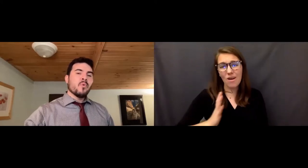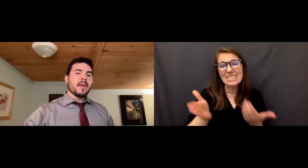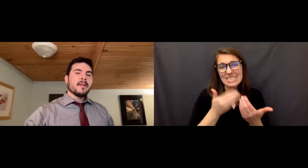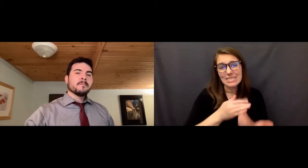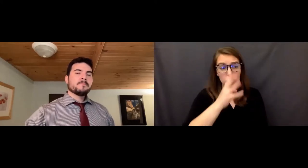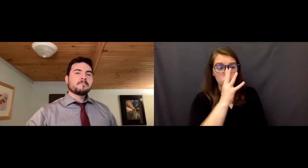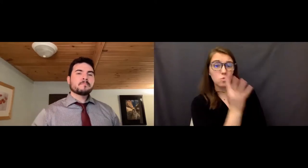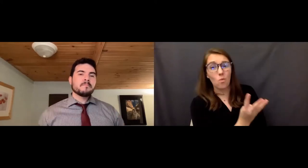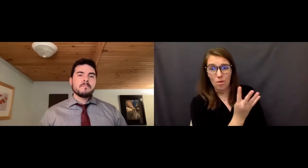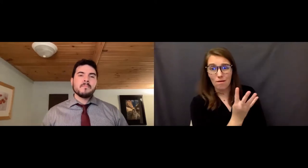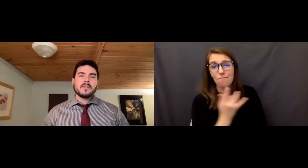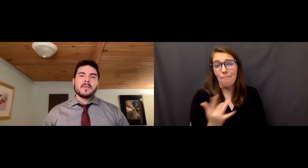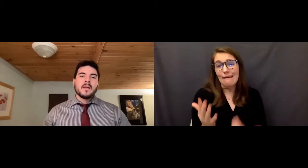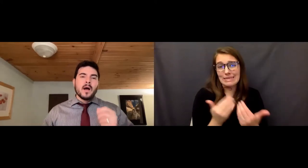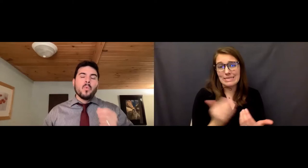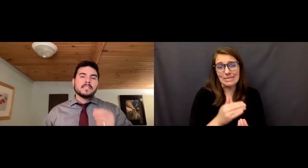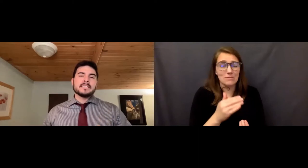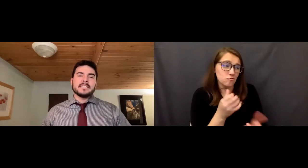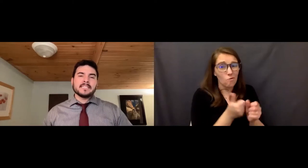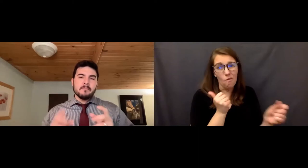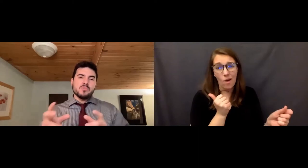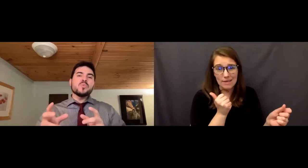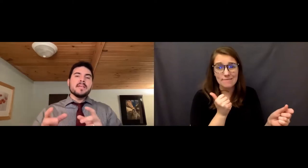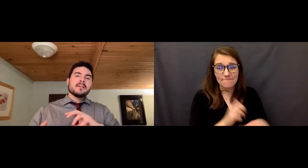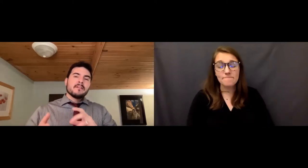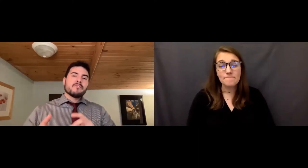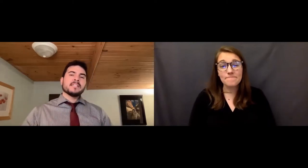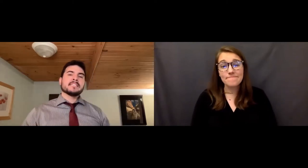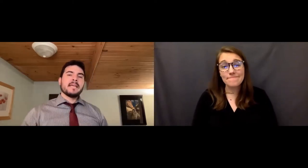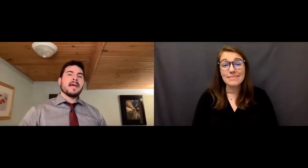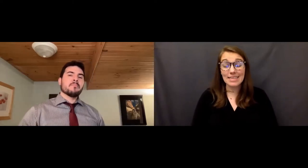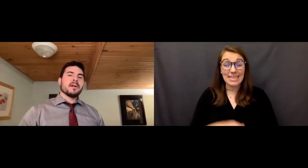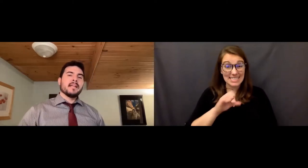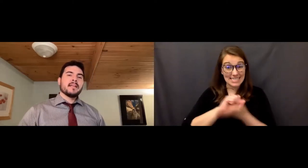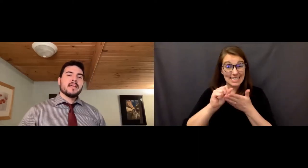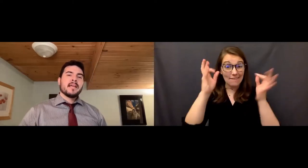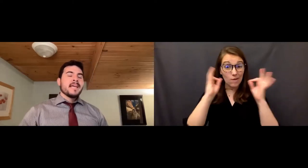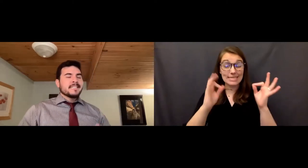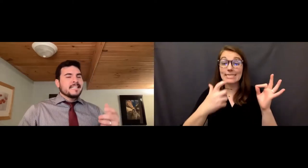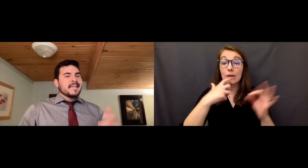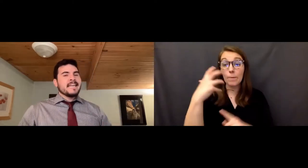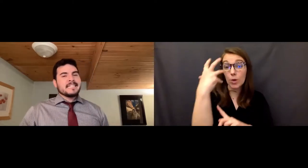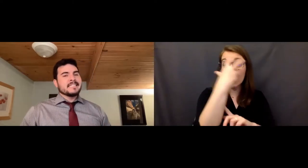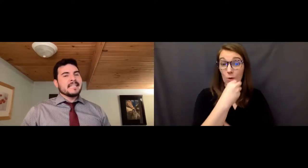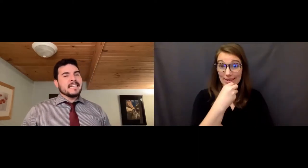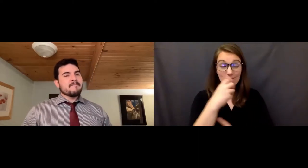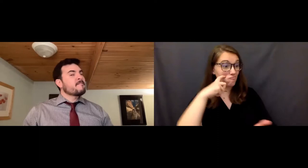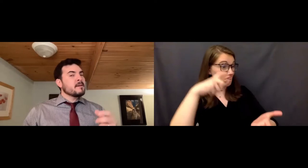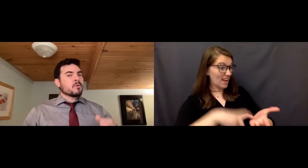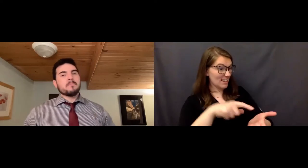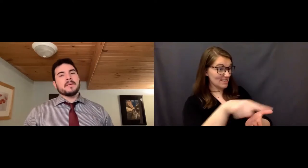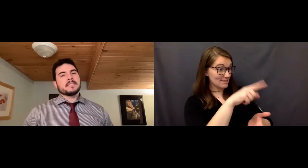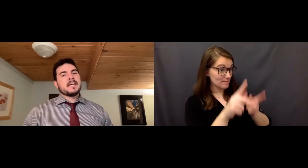to avoid? I want to suggest the beauty Francis came to apprehend is the innate dignity